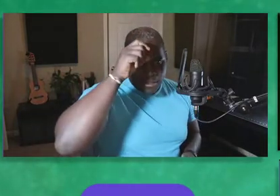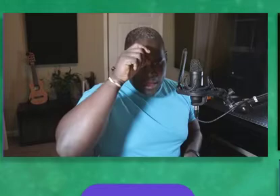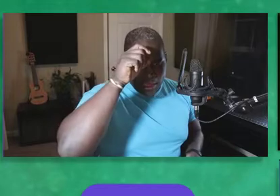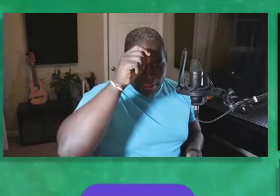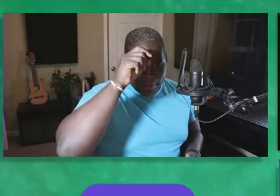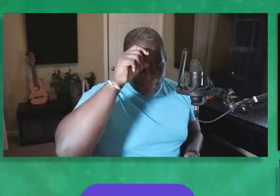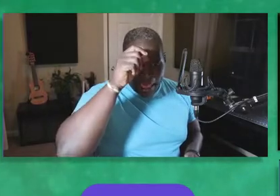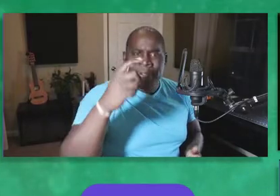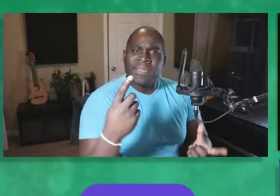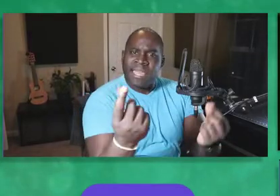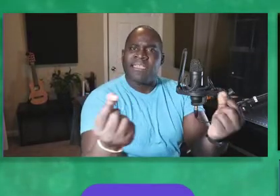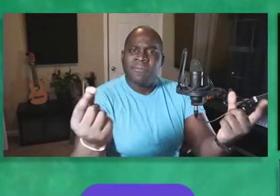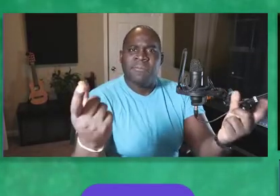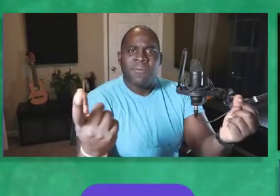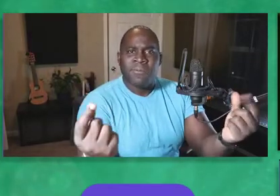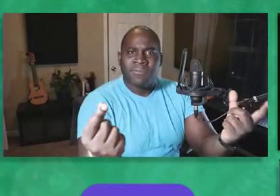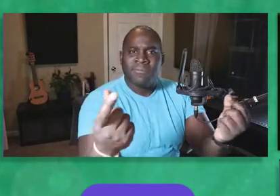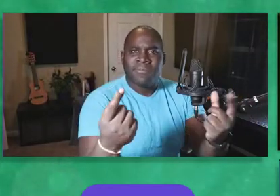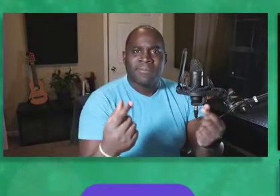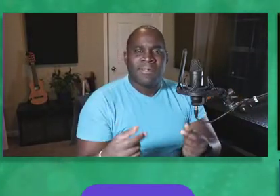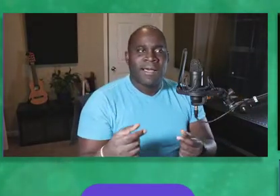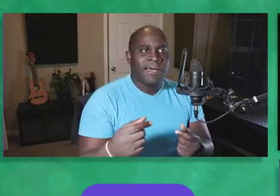way. I would be like,